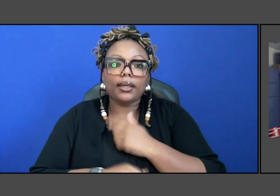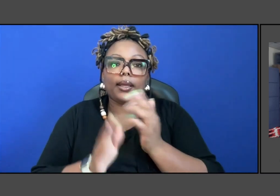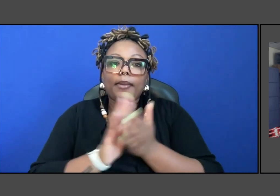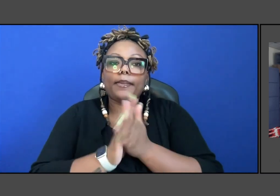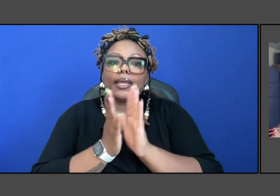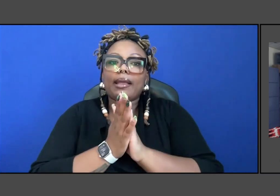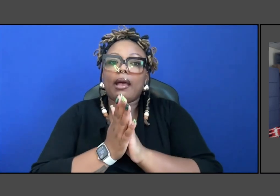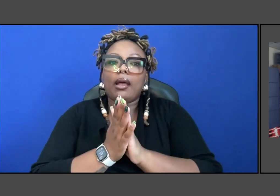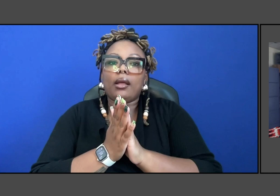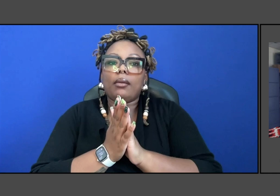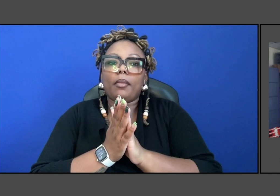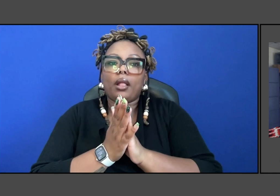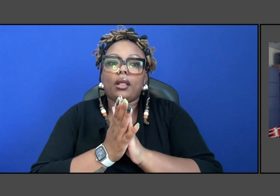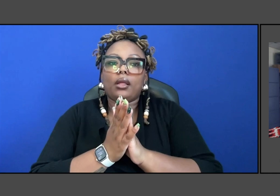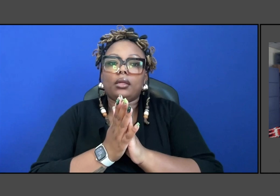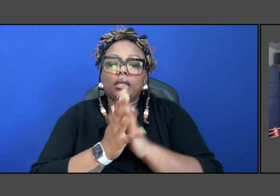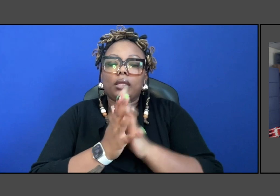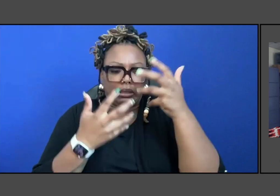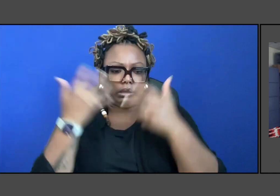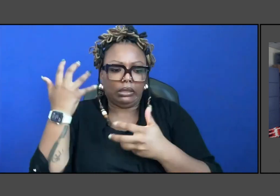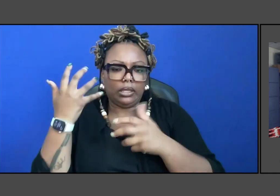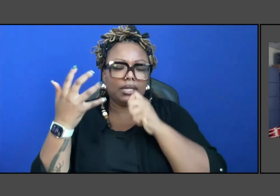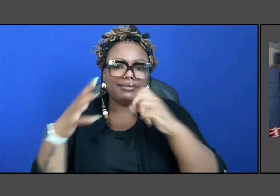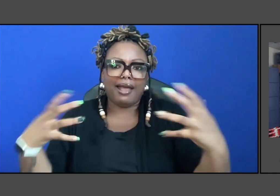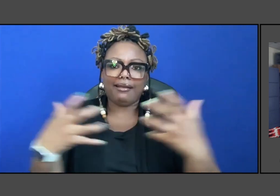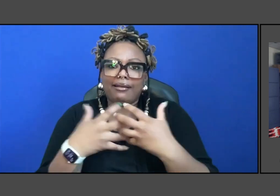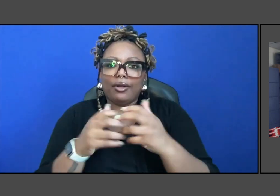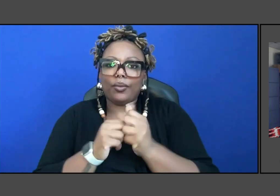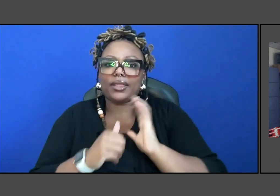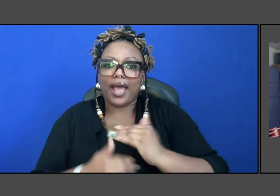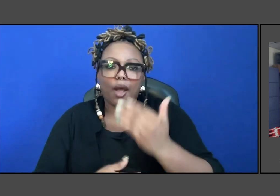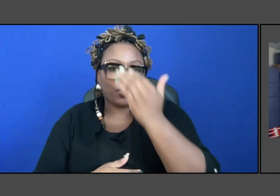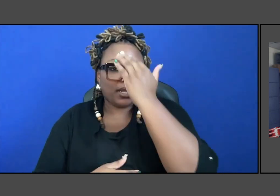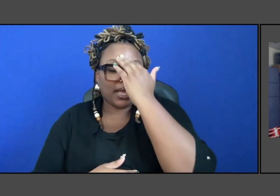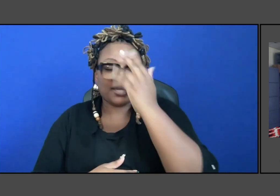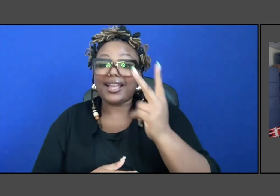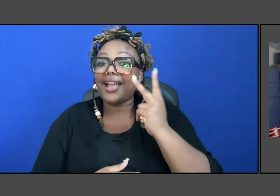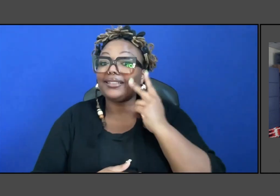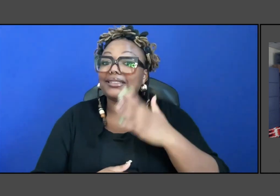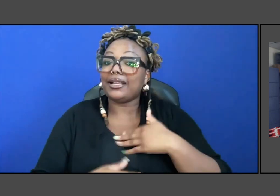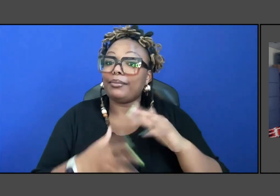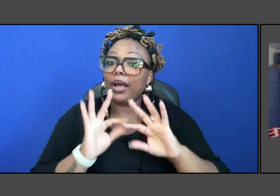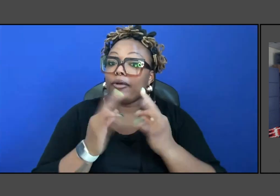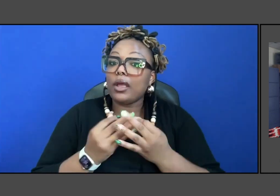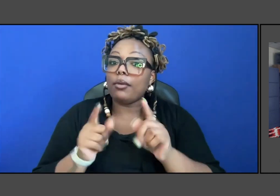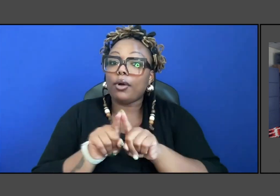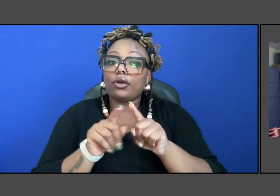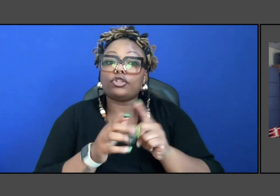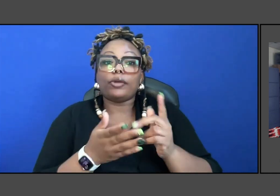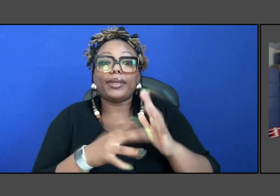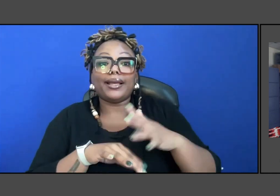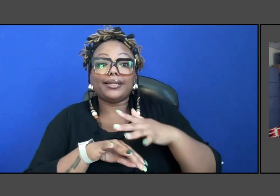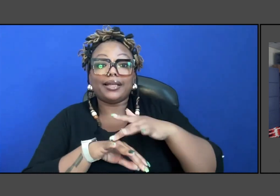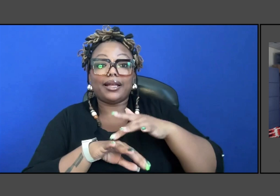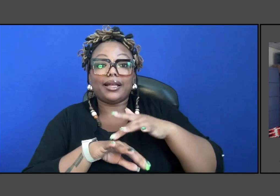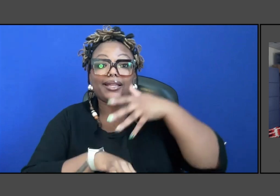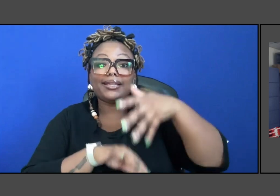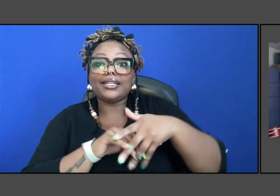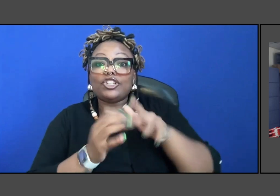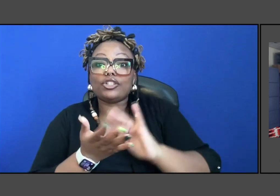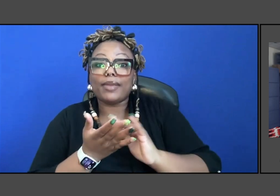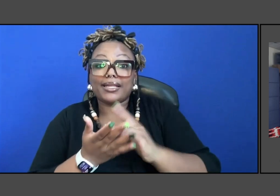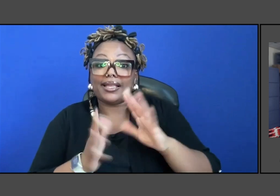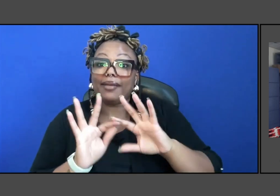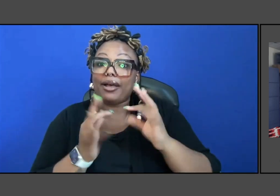our knowledge? And yet I could see, because of my family and the indigenous medicine that was in my family, my great grandpa, several of my